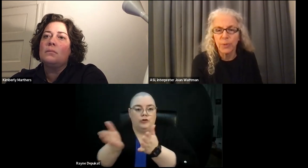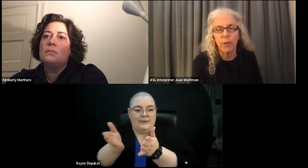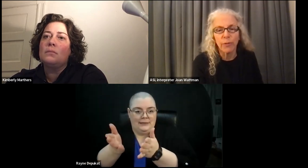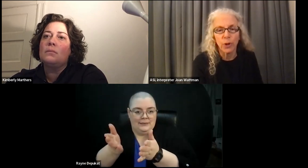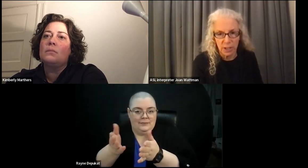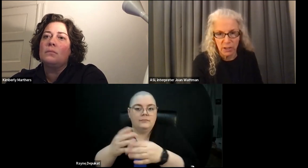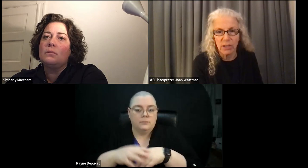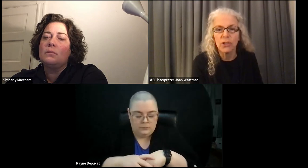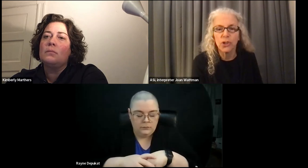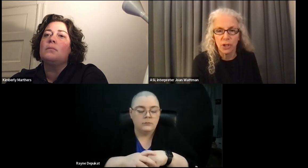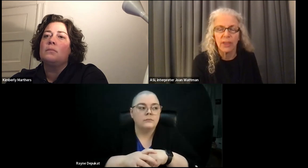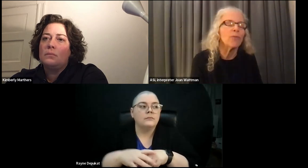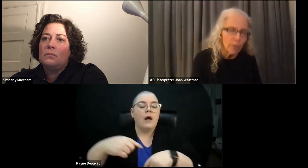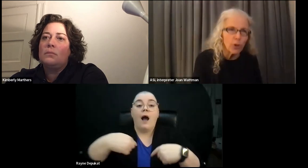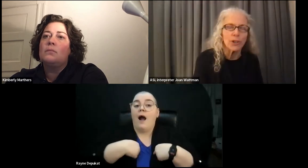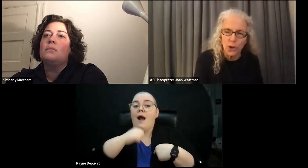interpreter referral